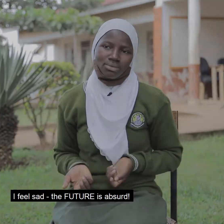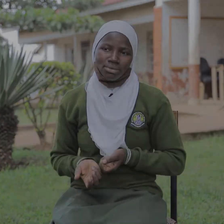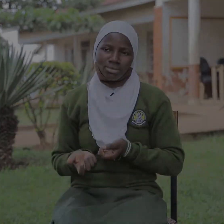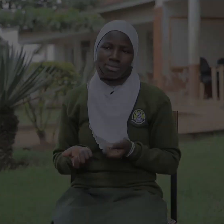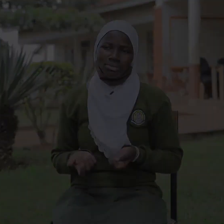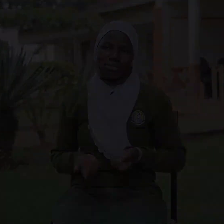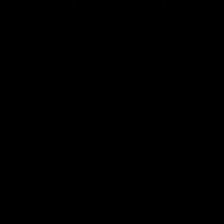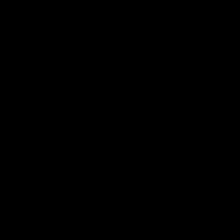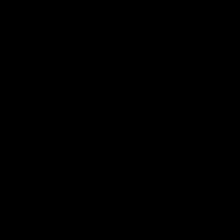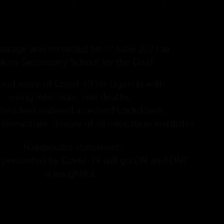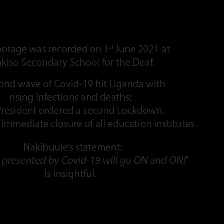absurd.